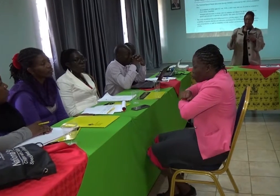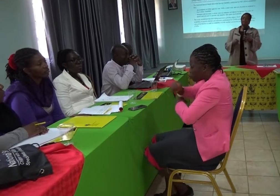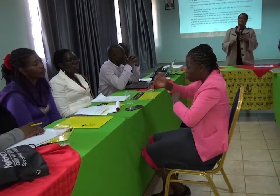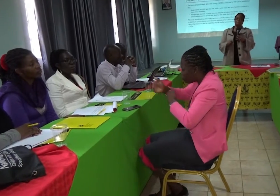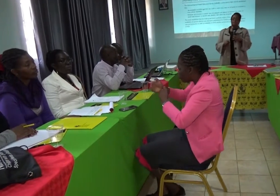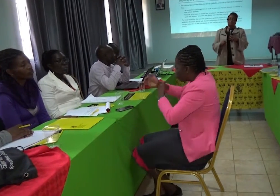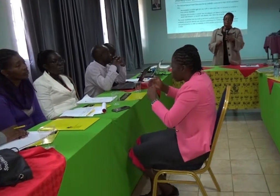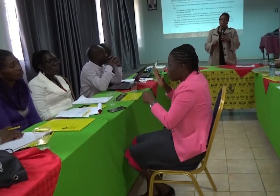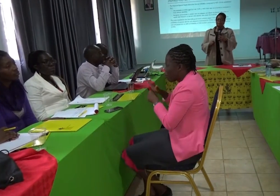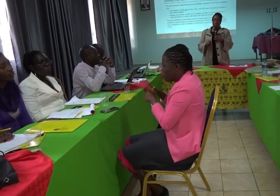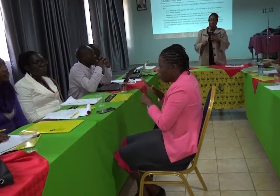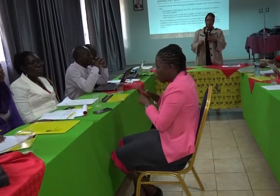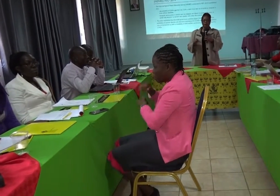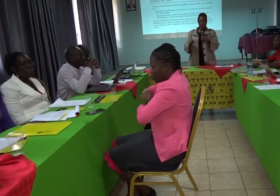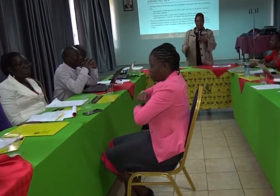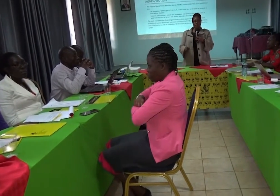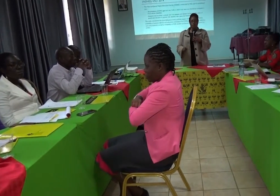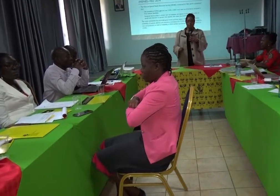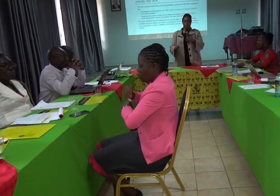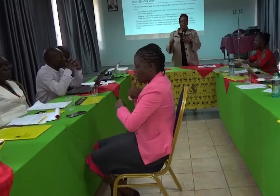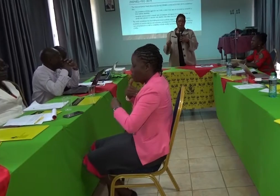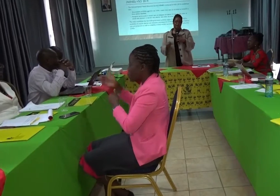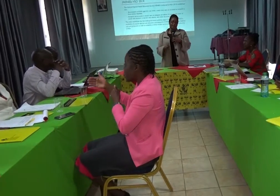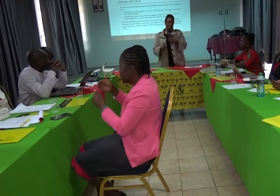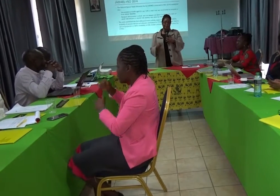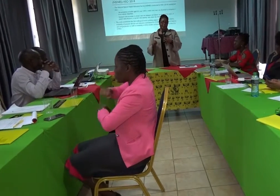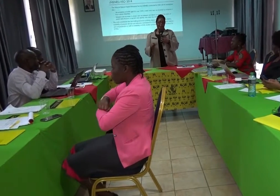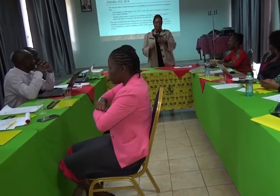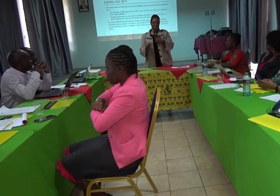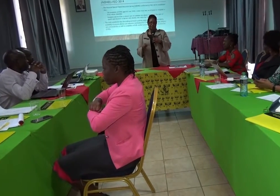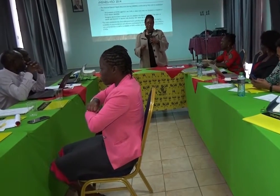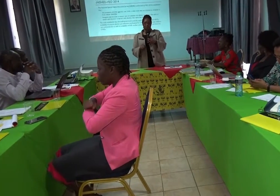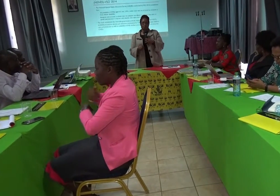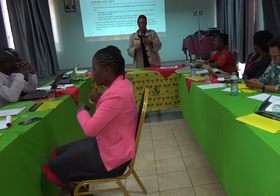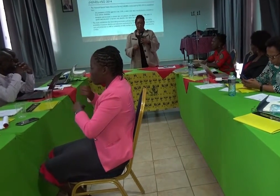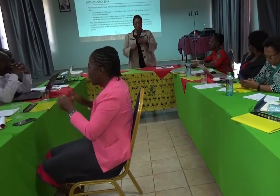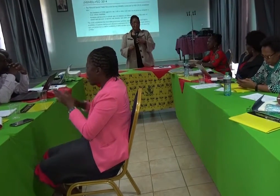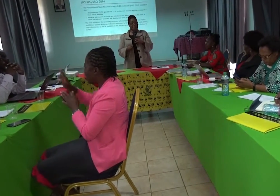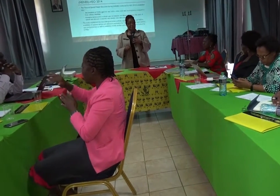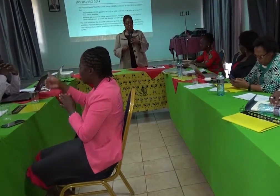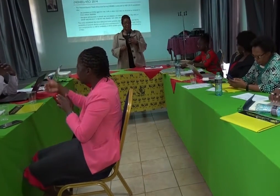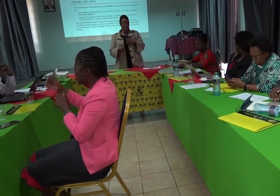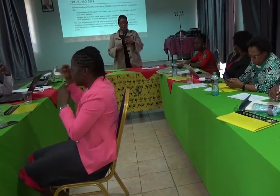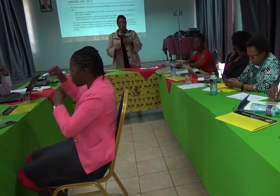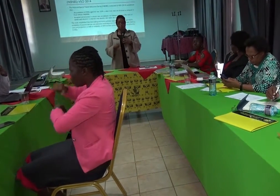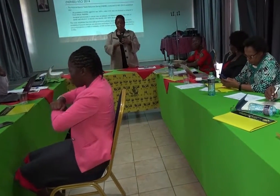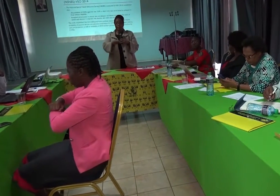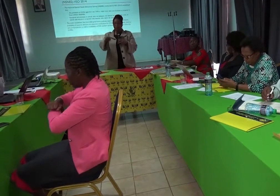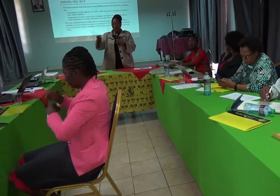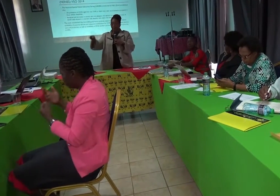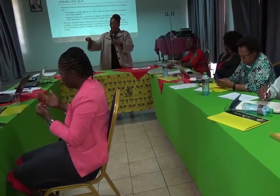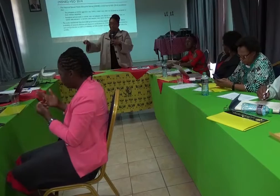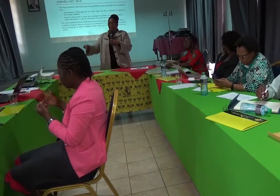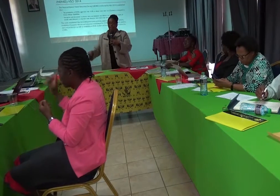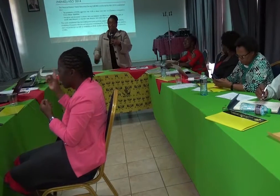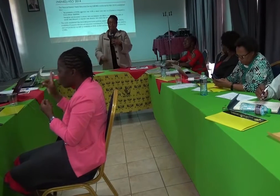on the hill. We have the nearest school to the house on the hill is Upper Hill Secondary School. Am I right? Mm-hmm. Schools in